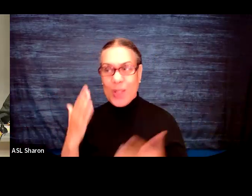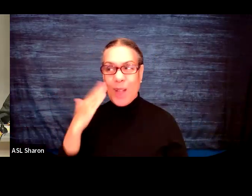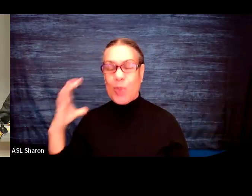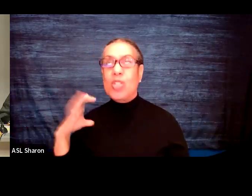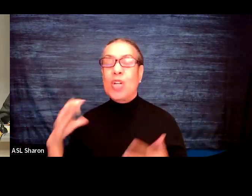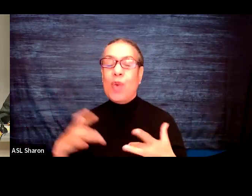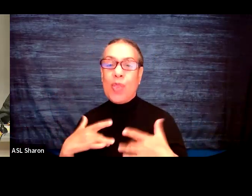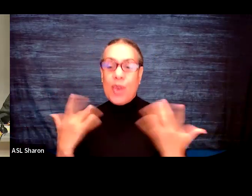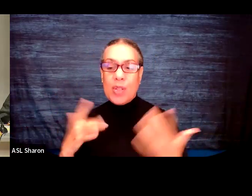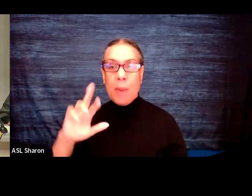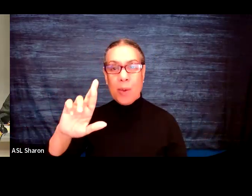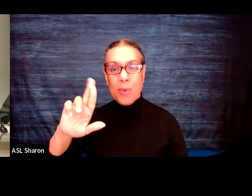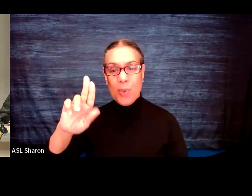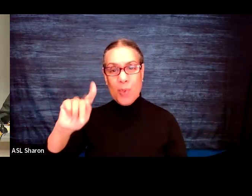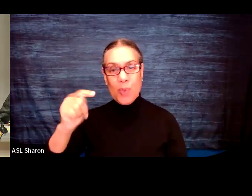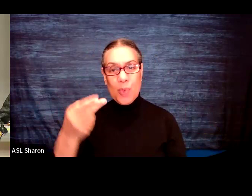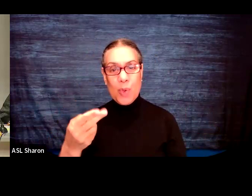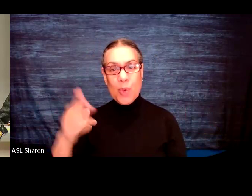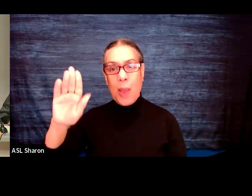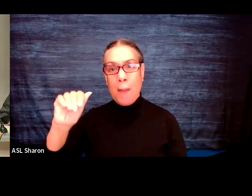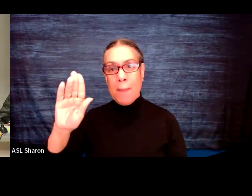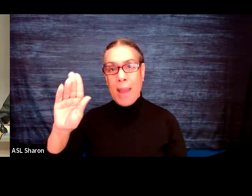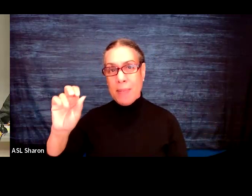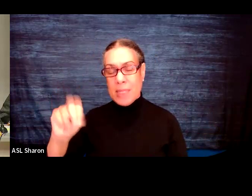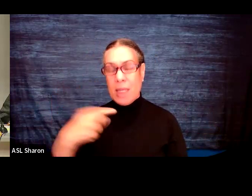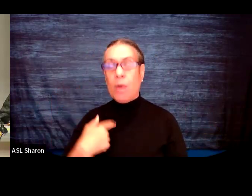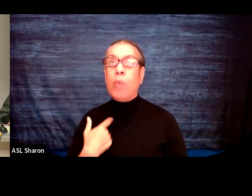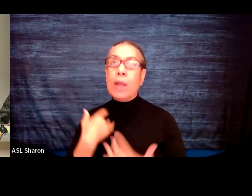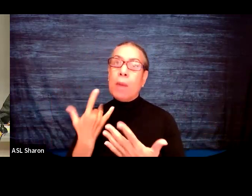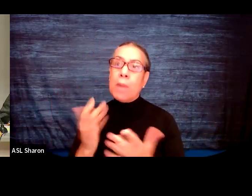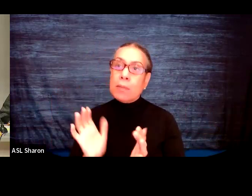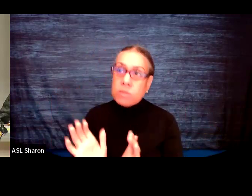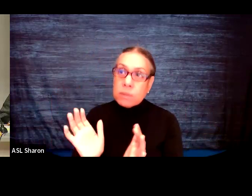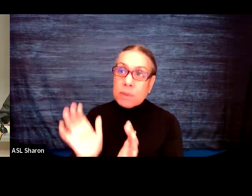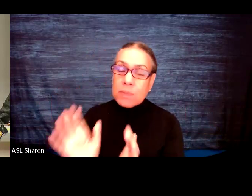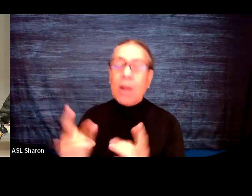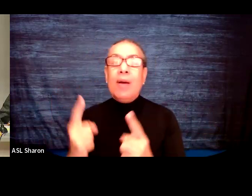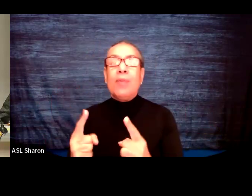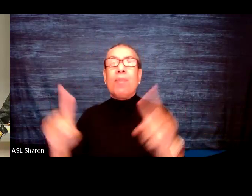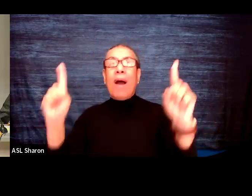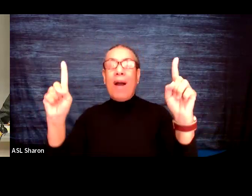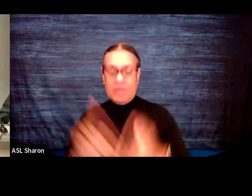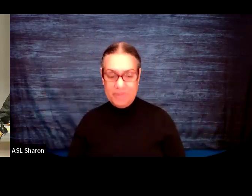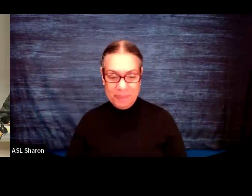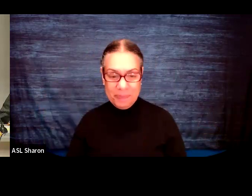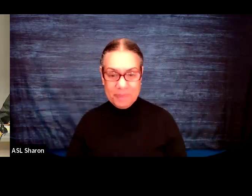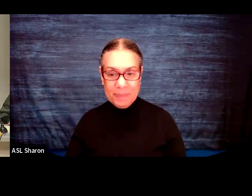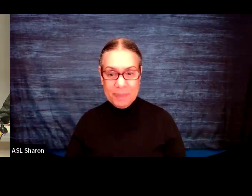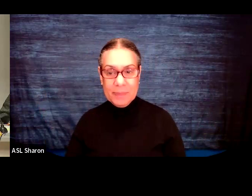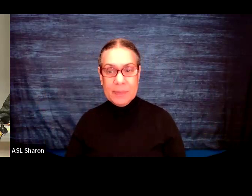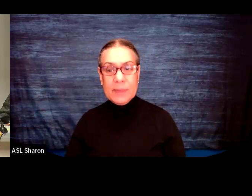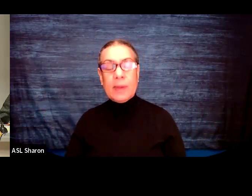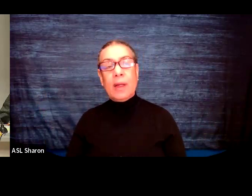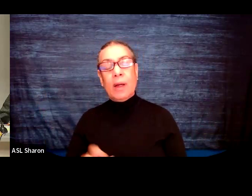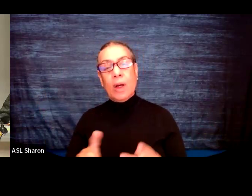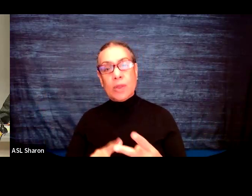well, about Ruth Batson. We have been pushing for that commitment to be honored for a while, so I'm glad it is. Second, that